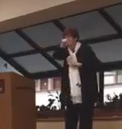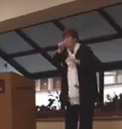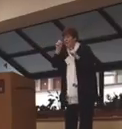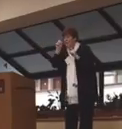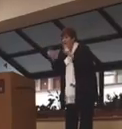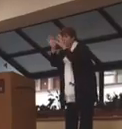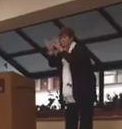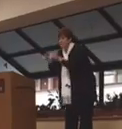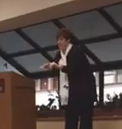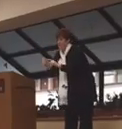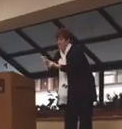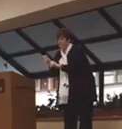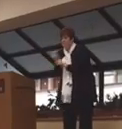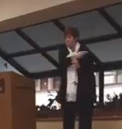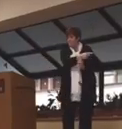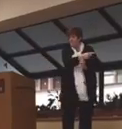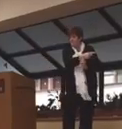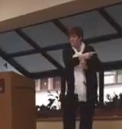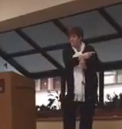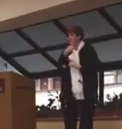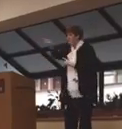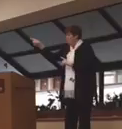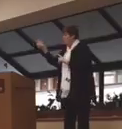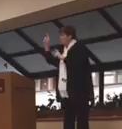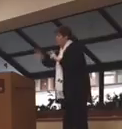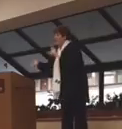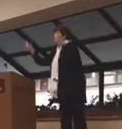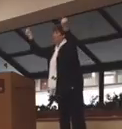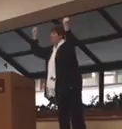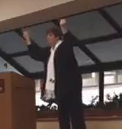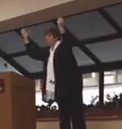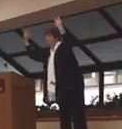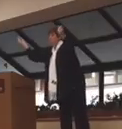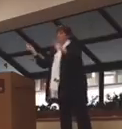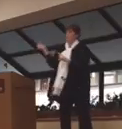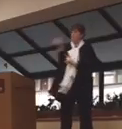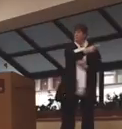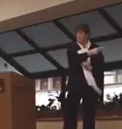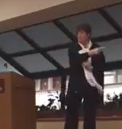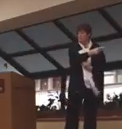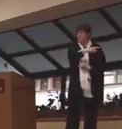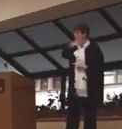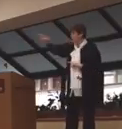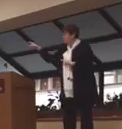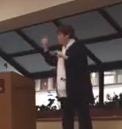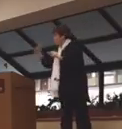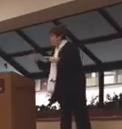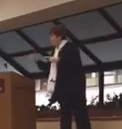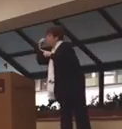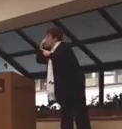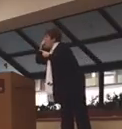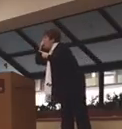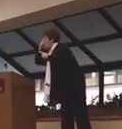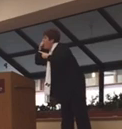That means all of us in this room need to send Sandra your comments. Send Sandra your